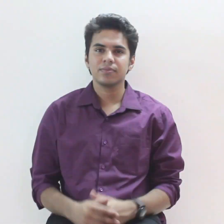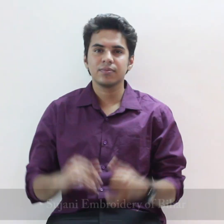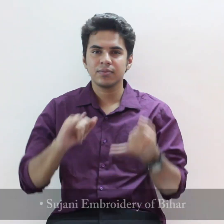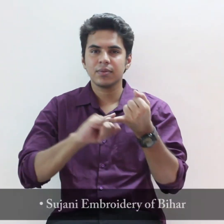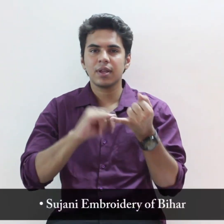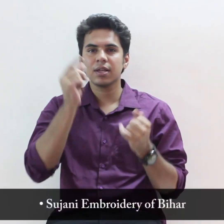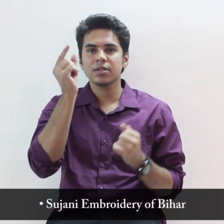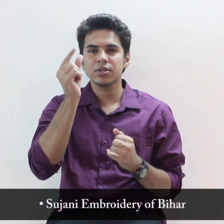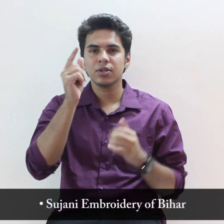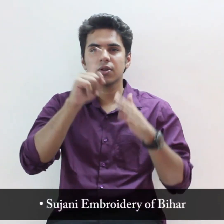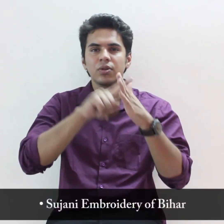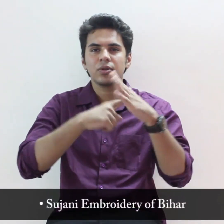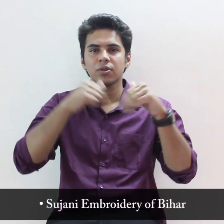Suzani embroidery of Bihar.